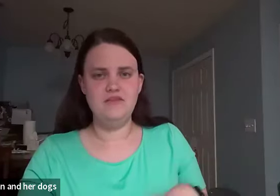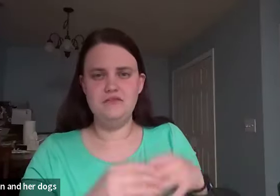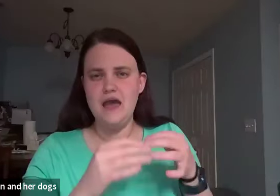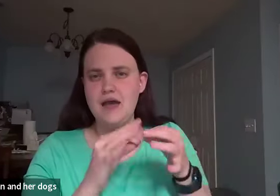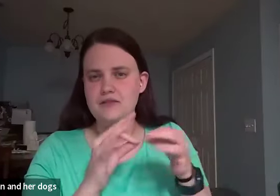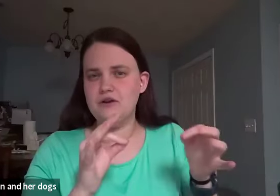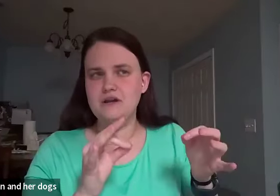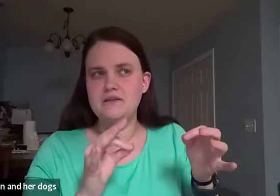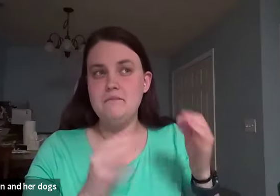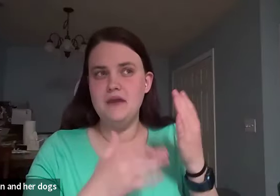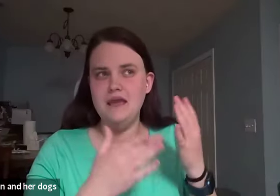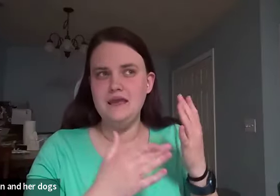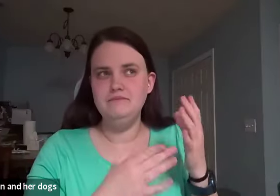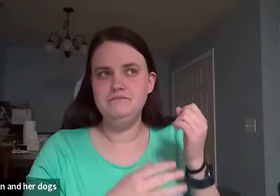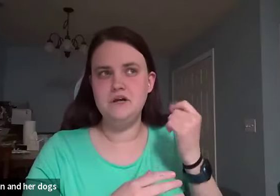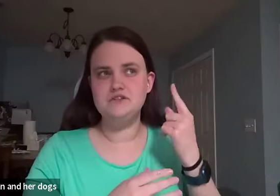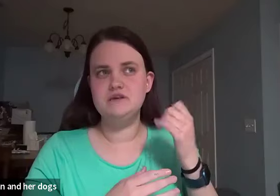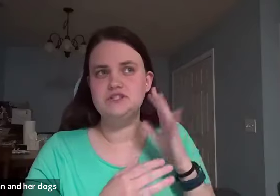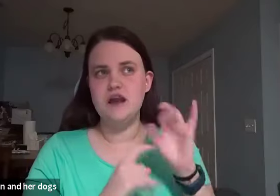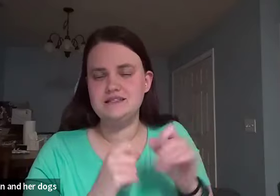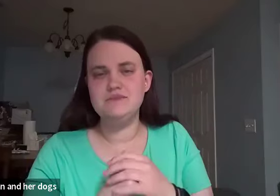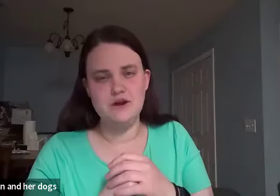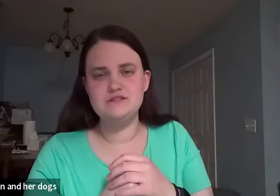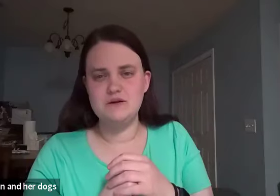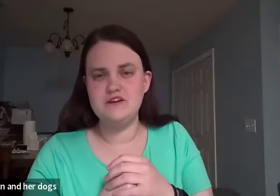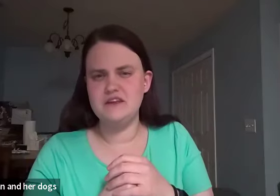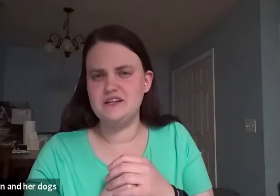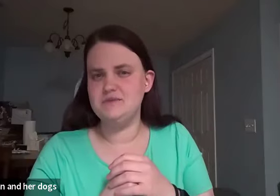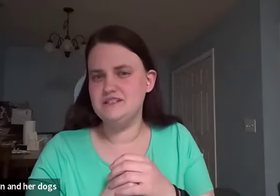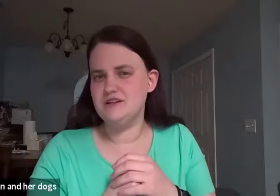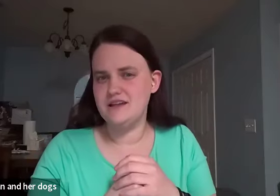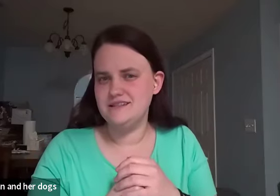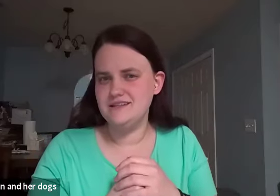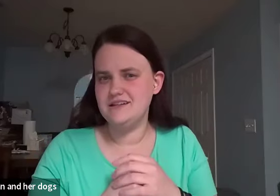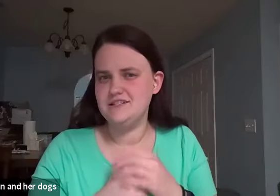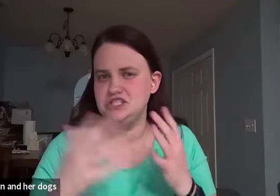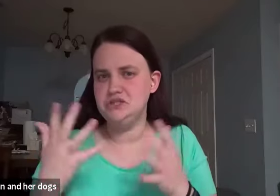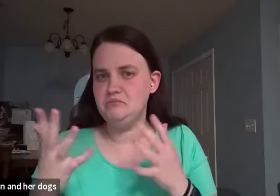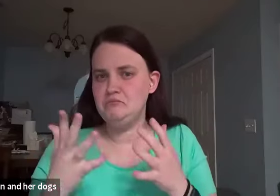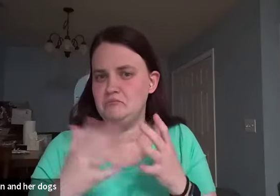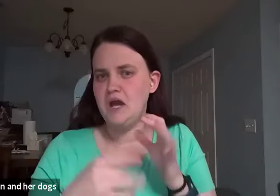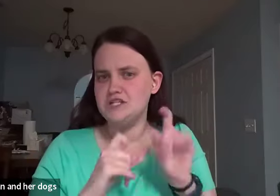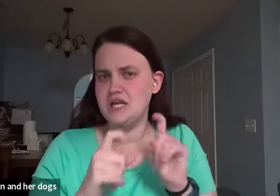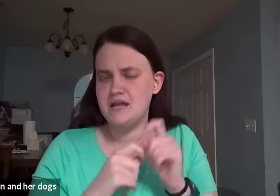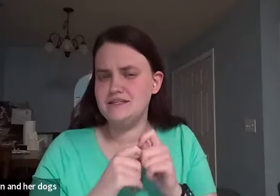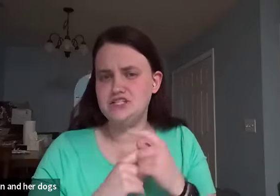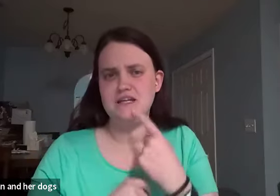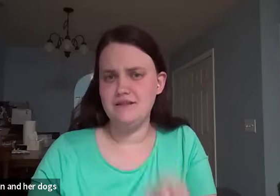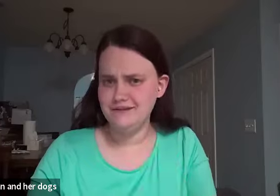like that, they may understand what you're asking, but they're also probably going to think, is she being sarcastic? Is she not actually asking? Is she